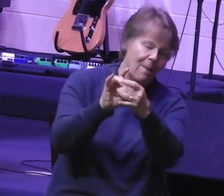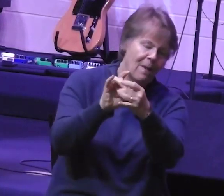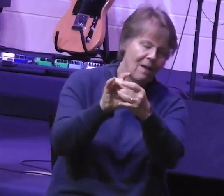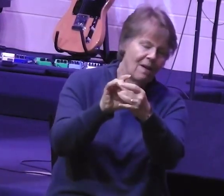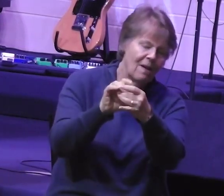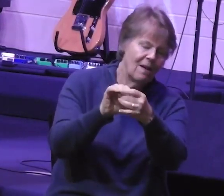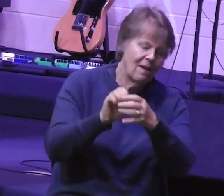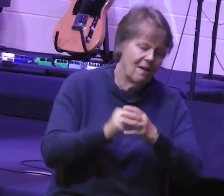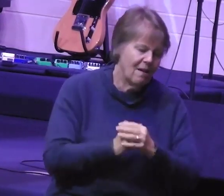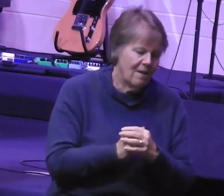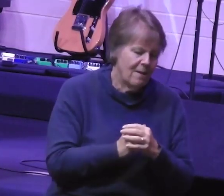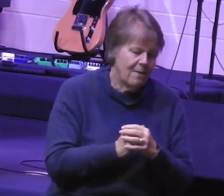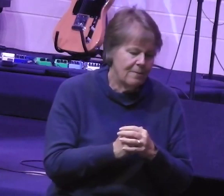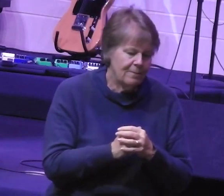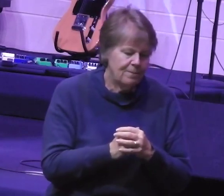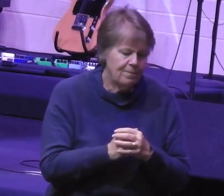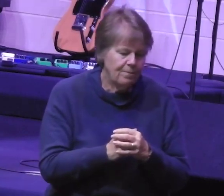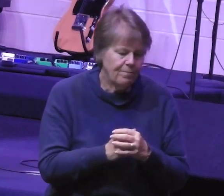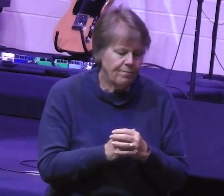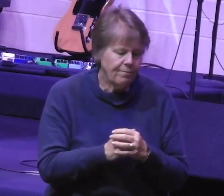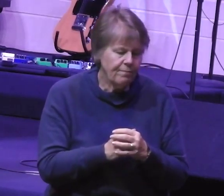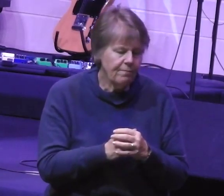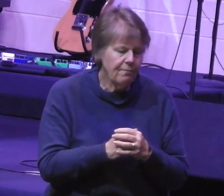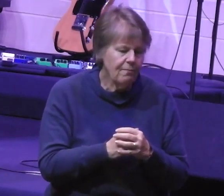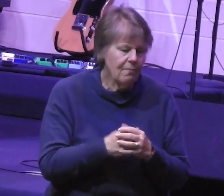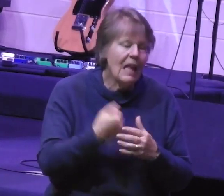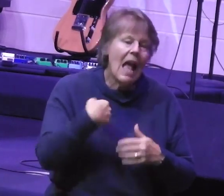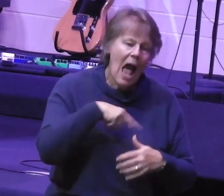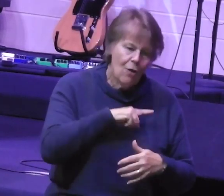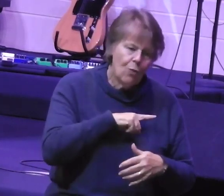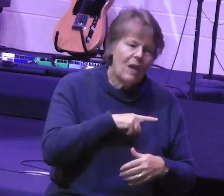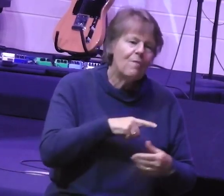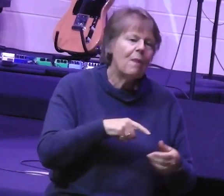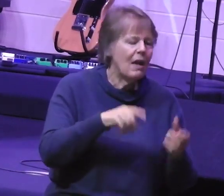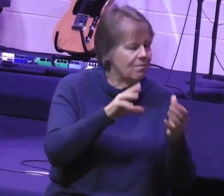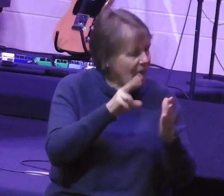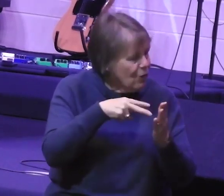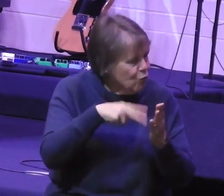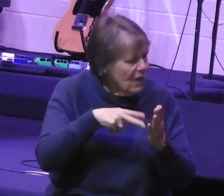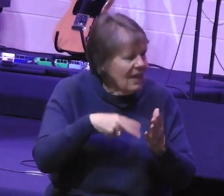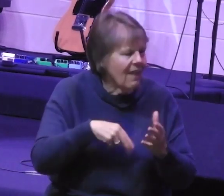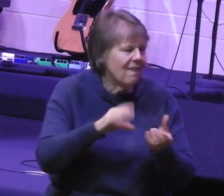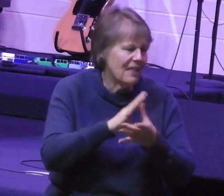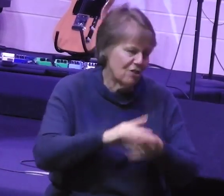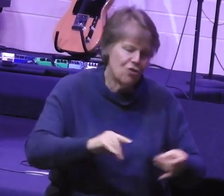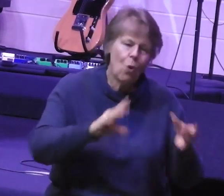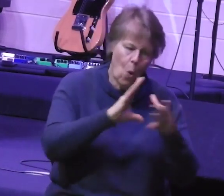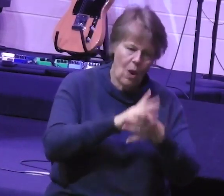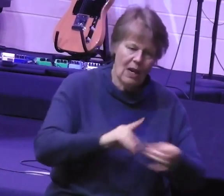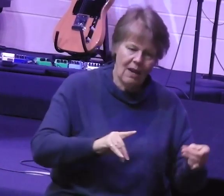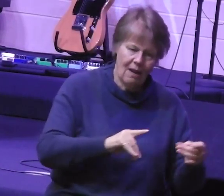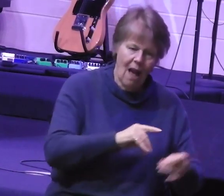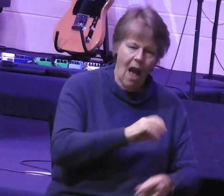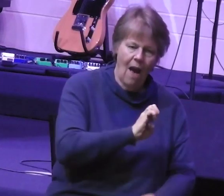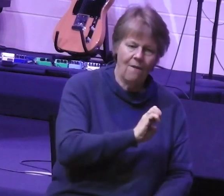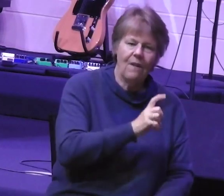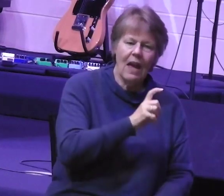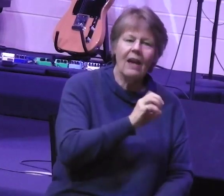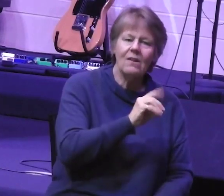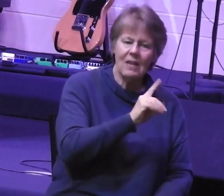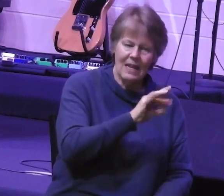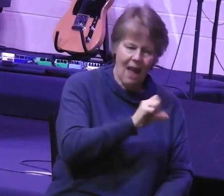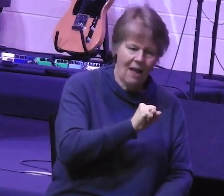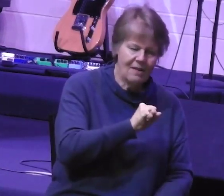And so that comes to us. As we've been following along this story, right? We've been following along the Exodus story. And I've